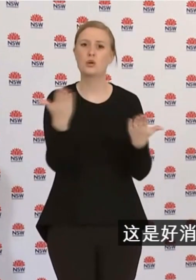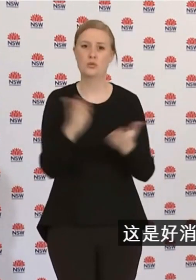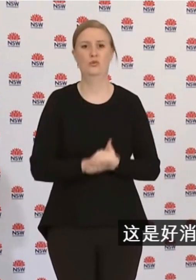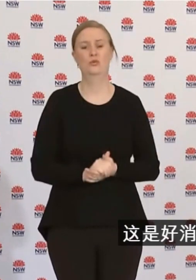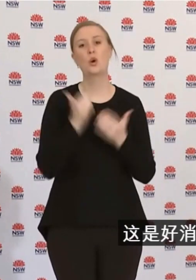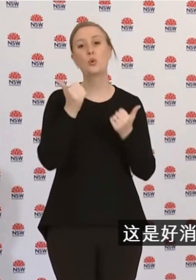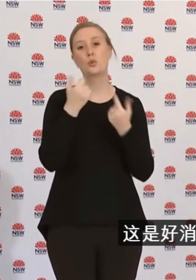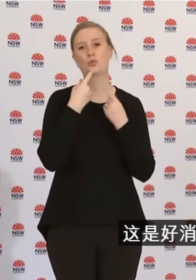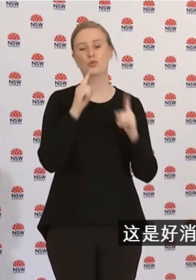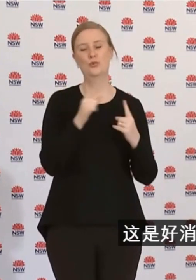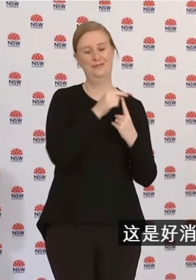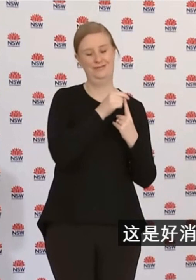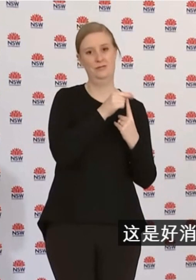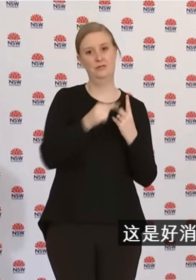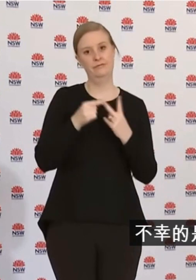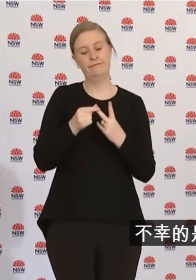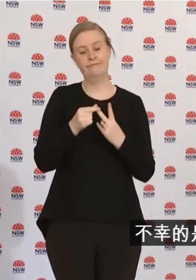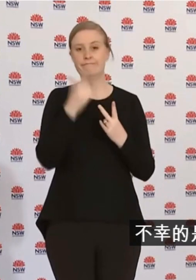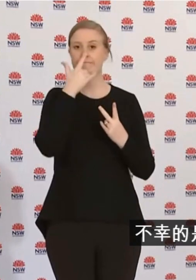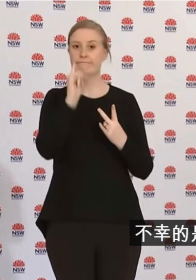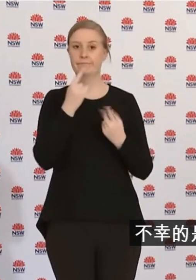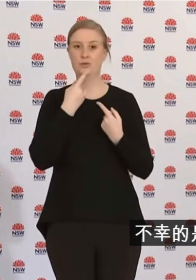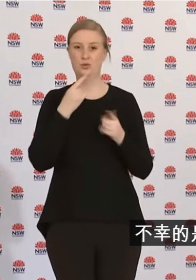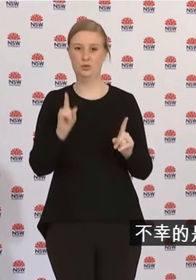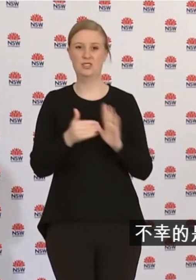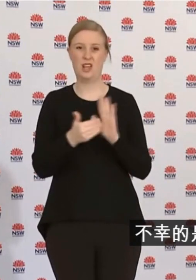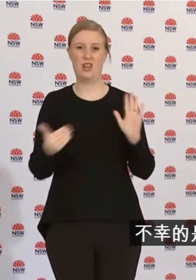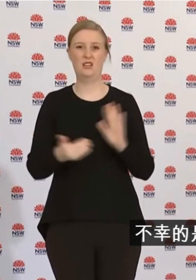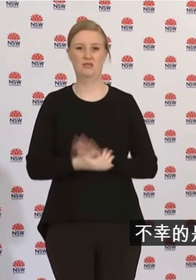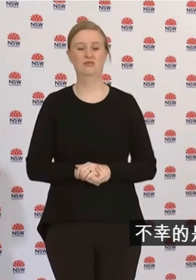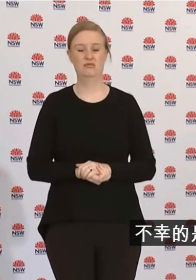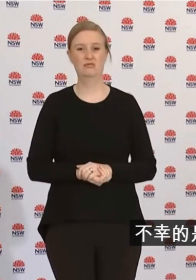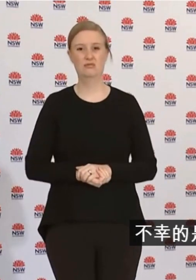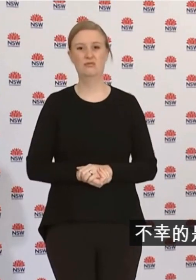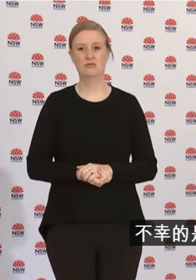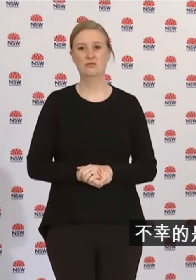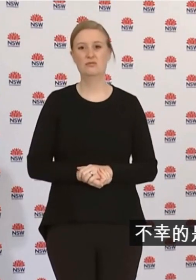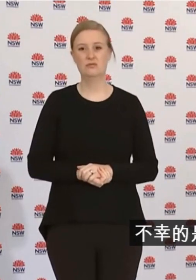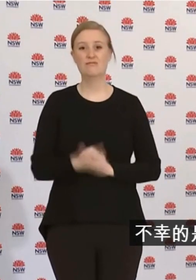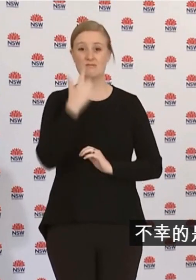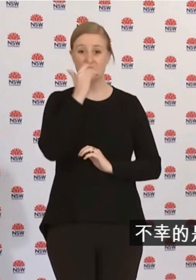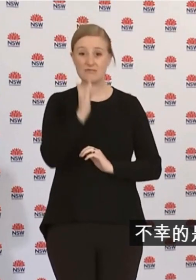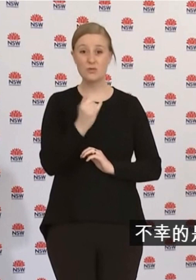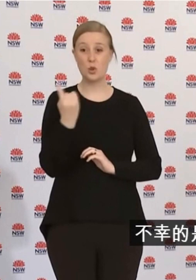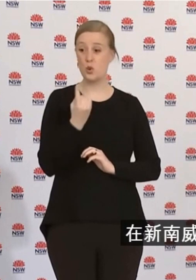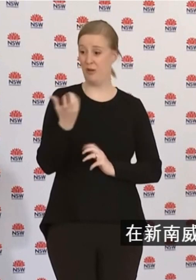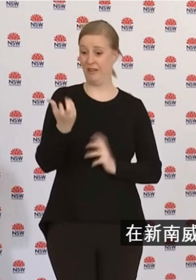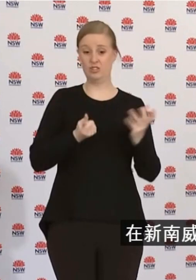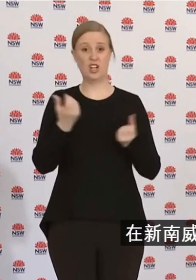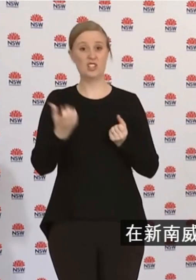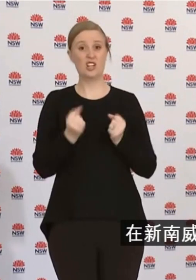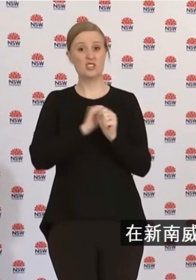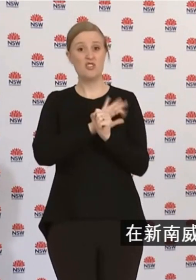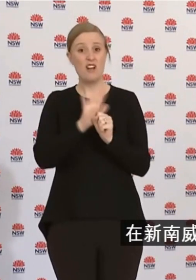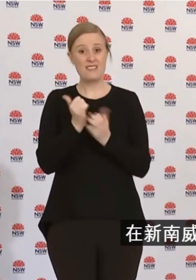news. The not so good news is that unfortunately the cases continue to rise in